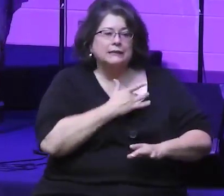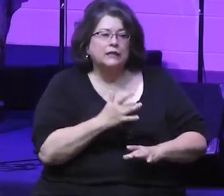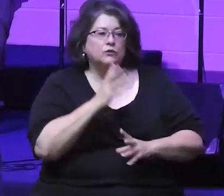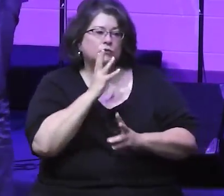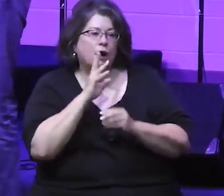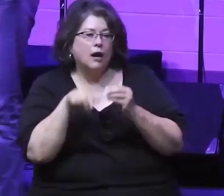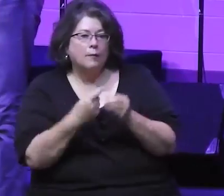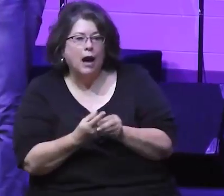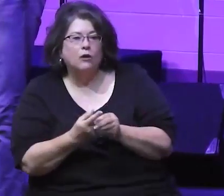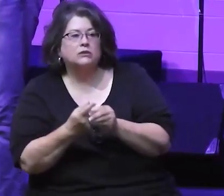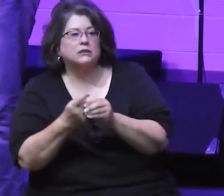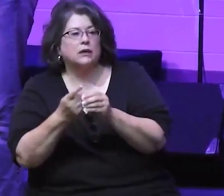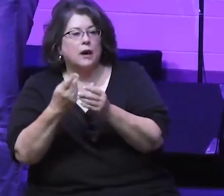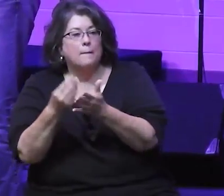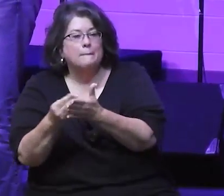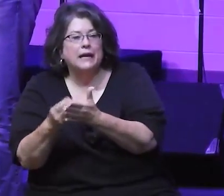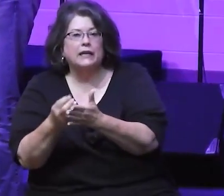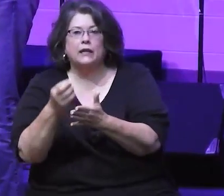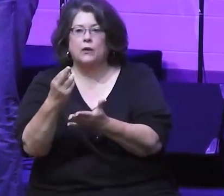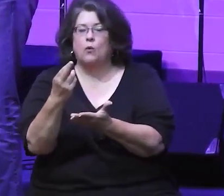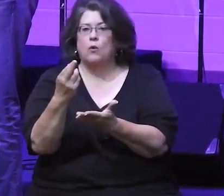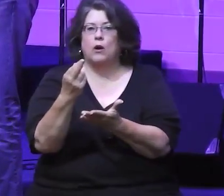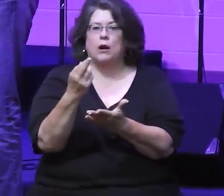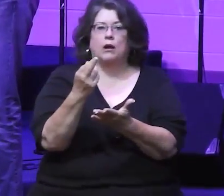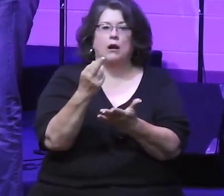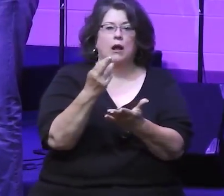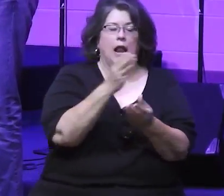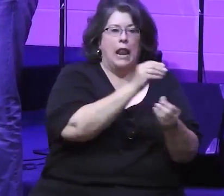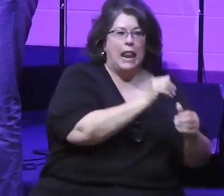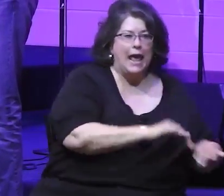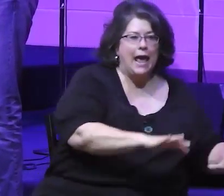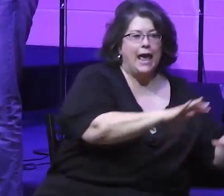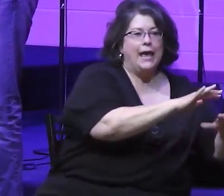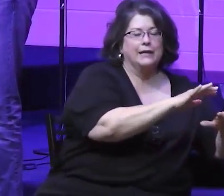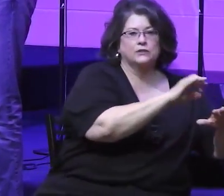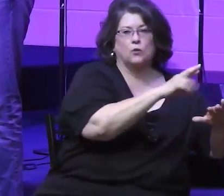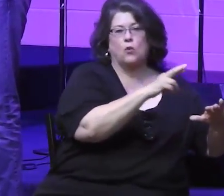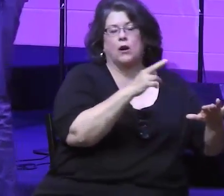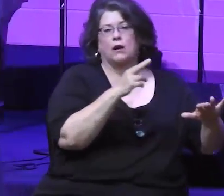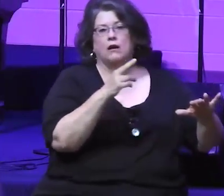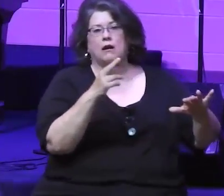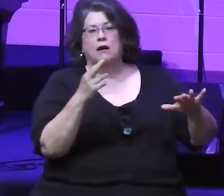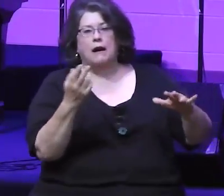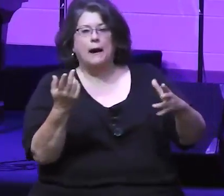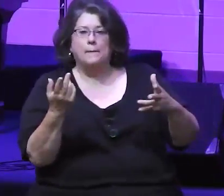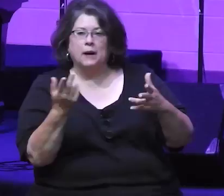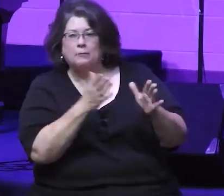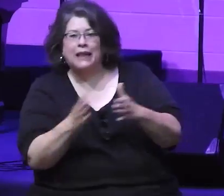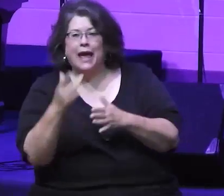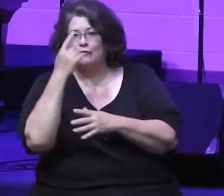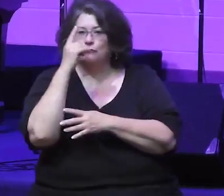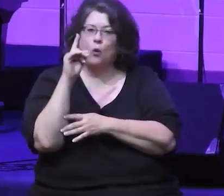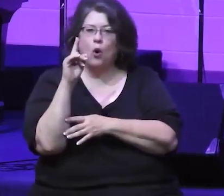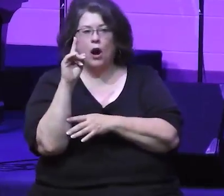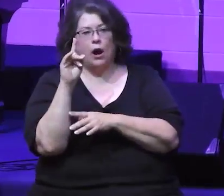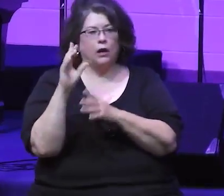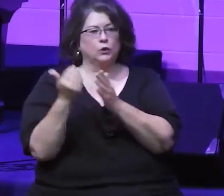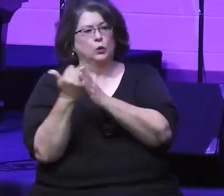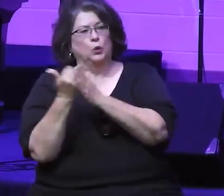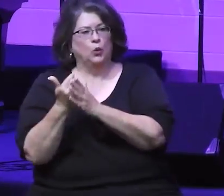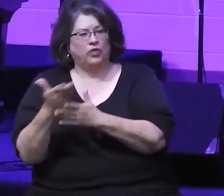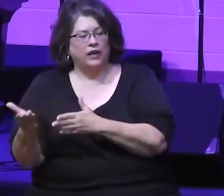over here. Hey, we've got to build a new 4-story water slide for the youth group. Is that what you said you wanted to do? Thank you, yeah. And